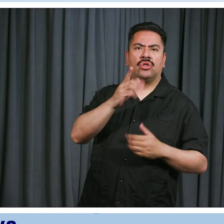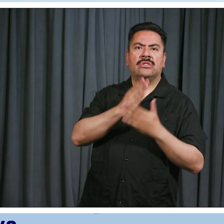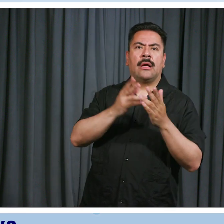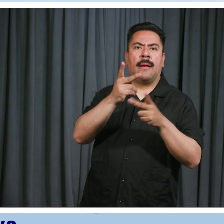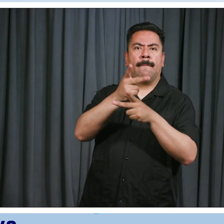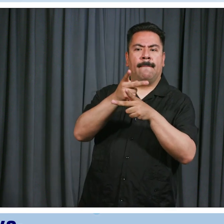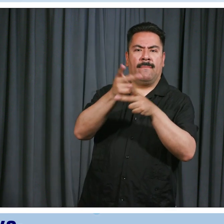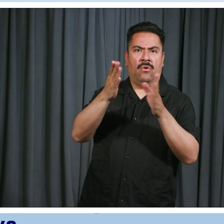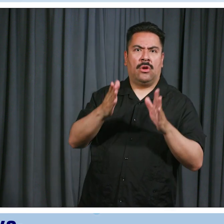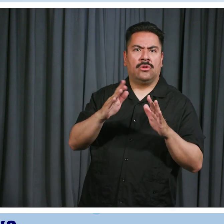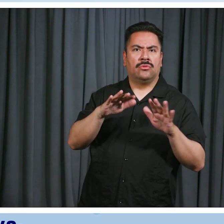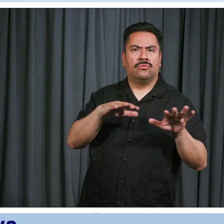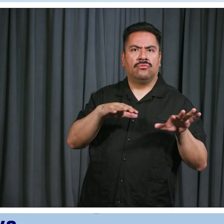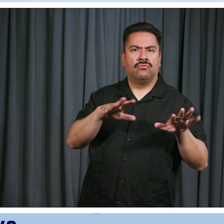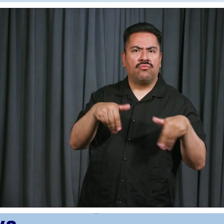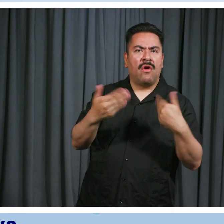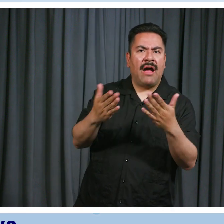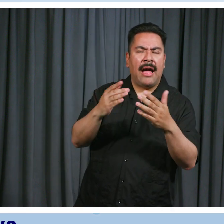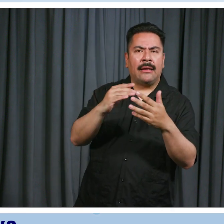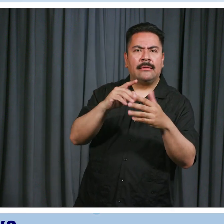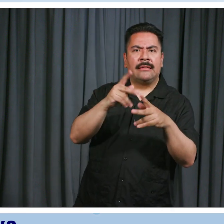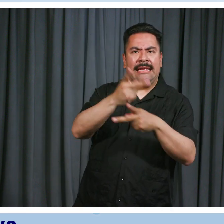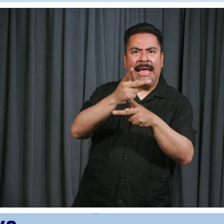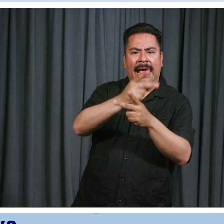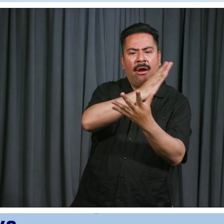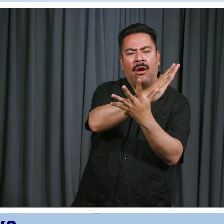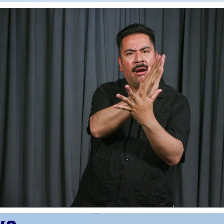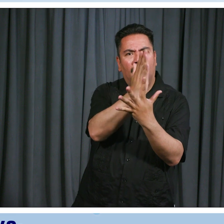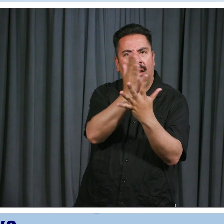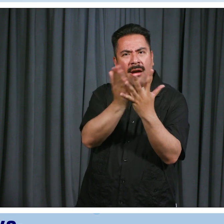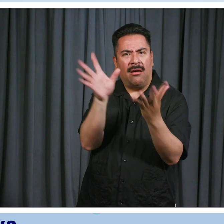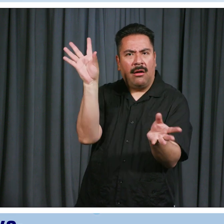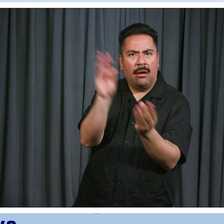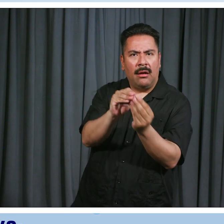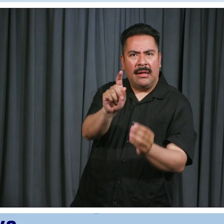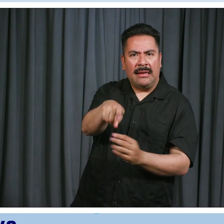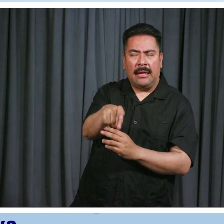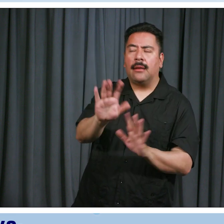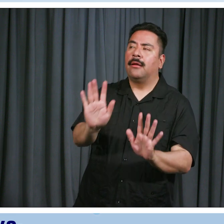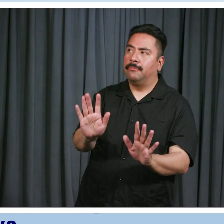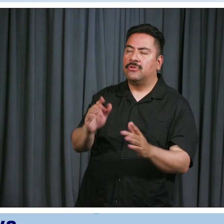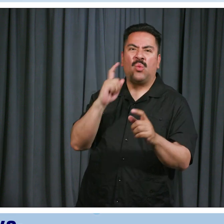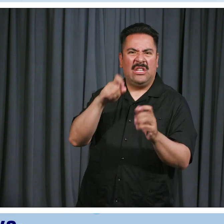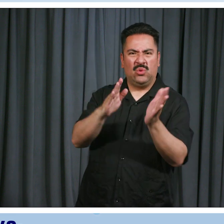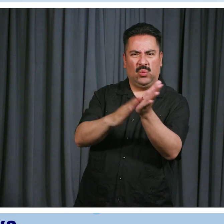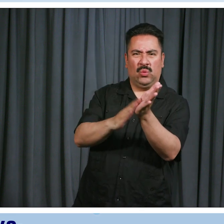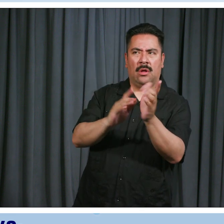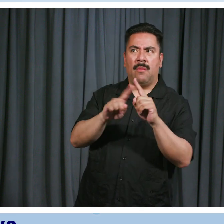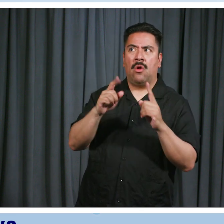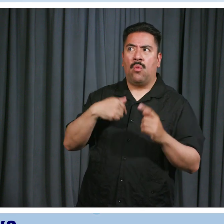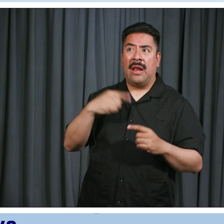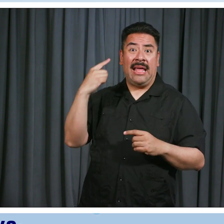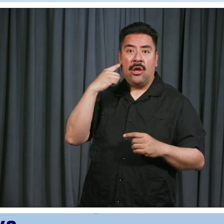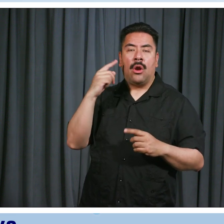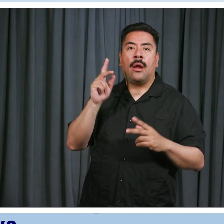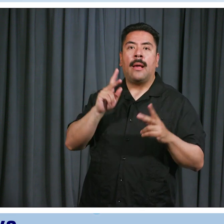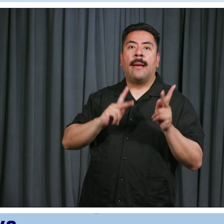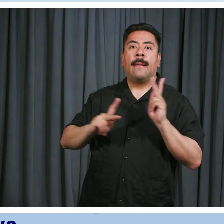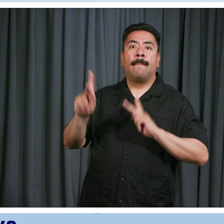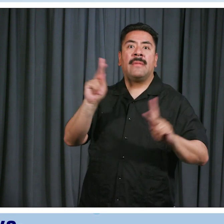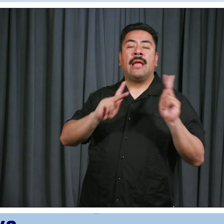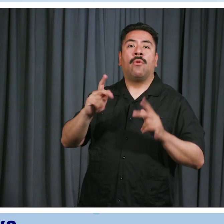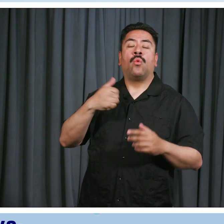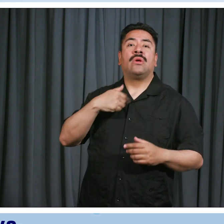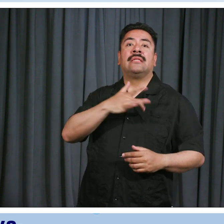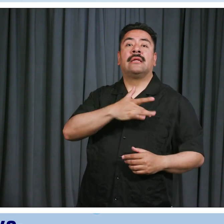them kudos. But I think this is what I hear. What I hear is we're passing people along as though they